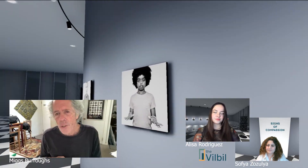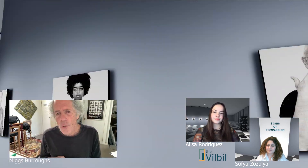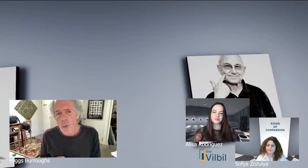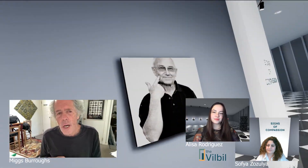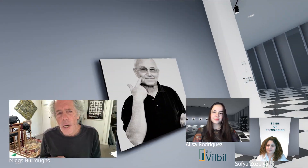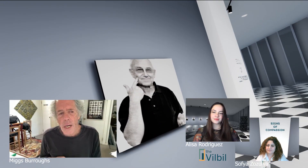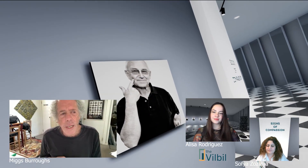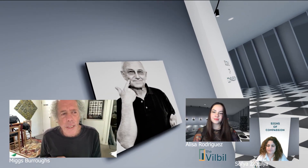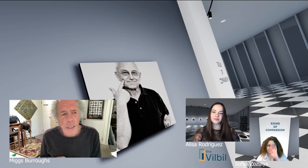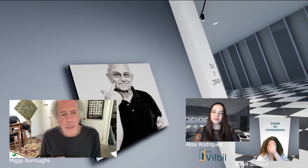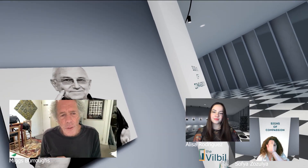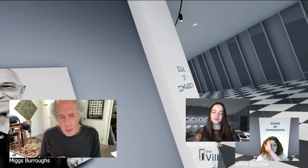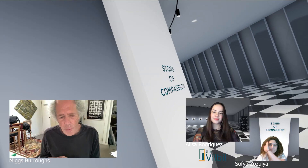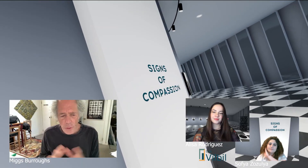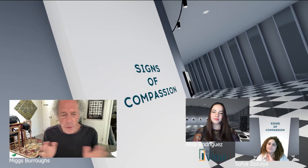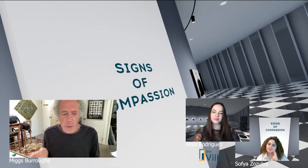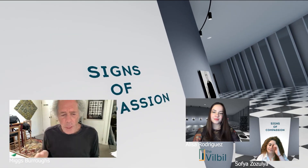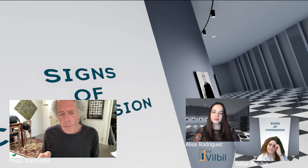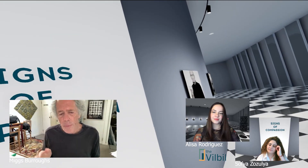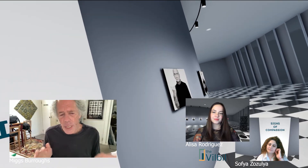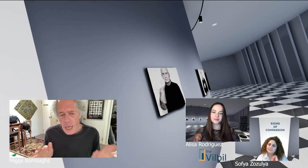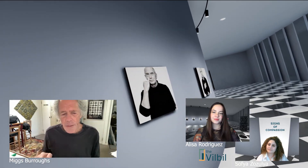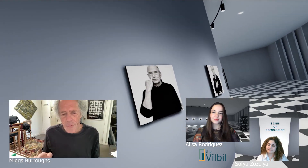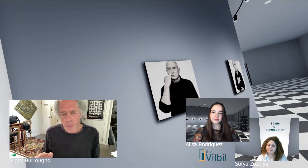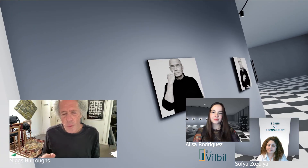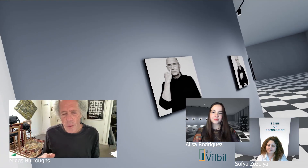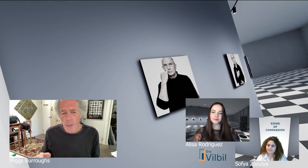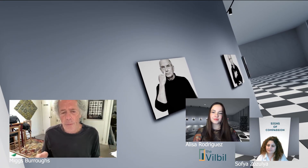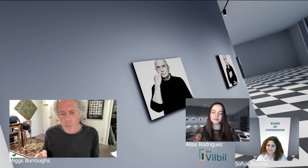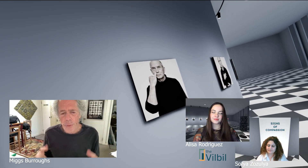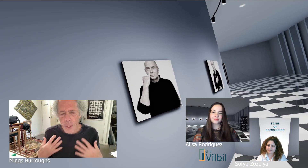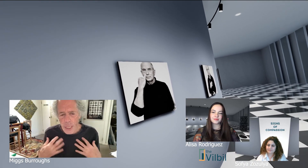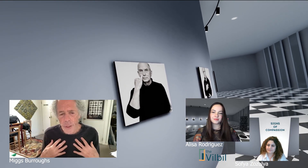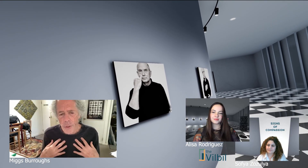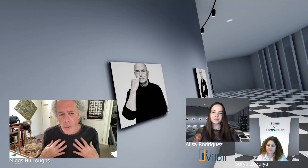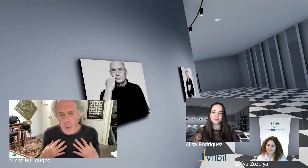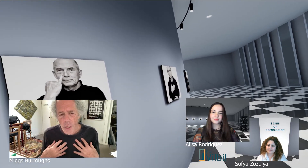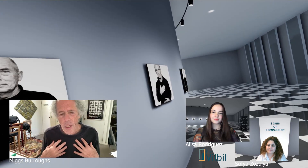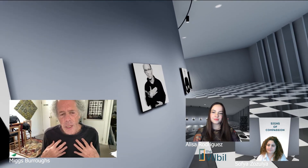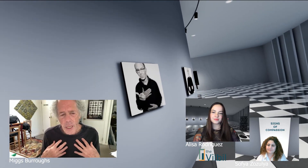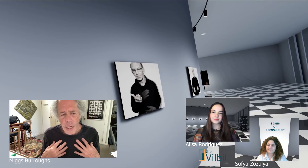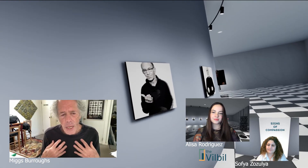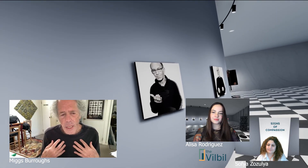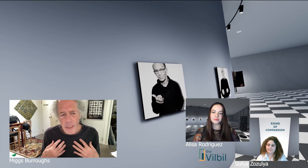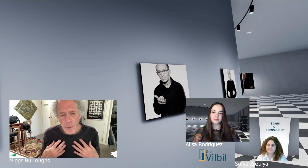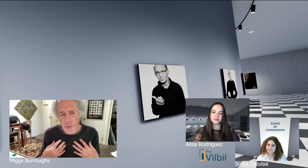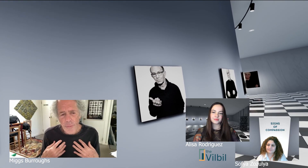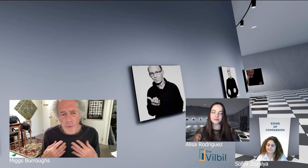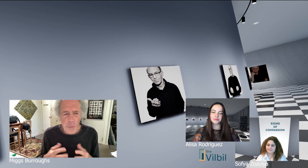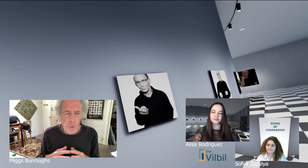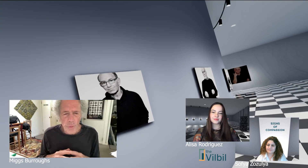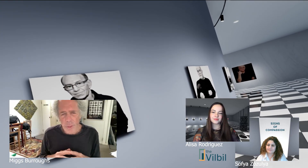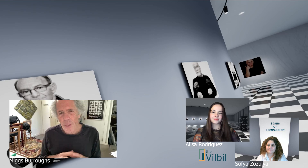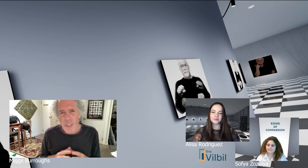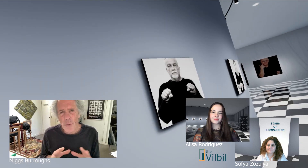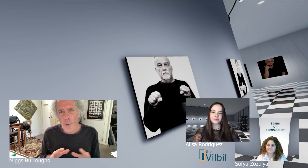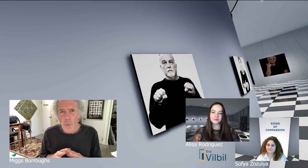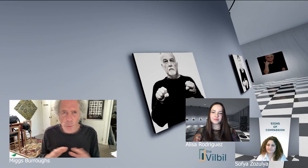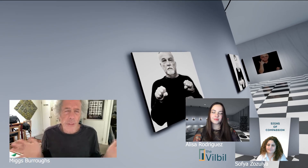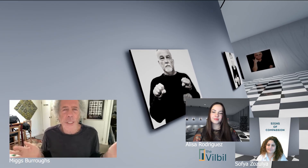So there's some certain, maybe half or more are people that I knew. and we don't have a really